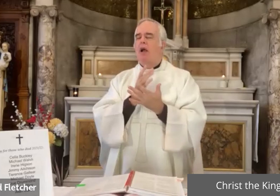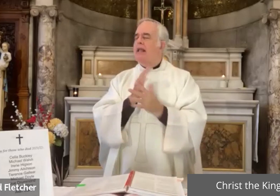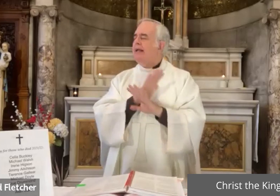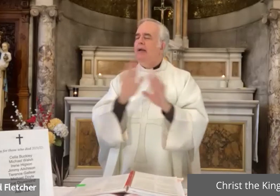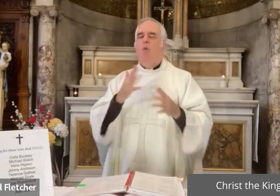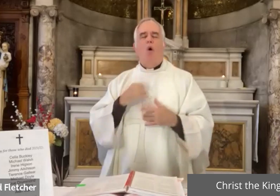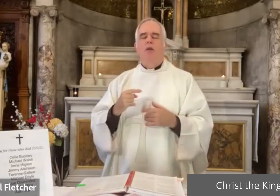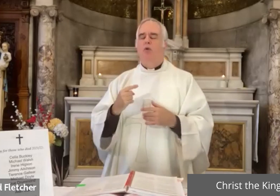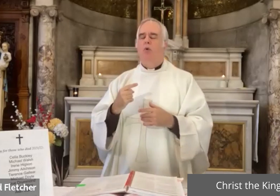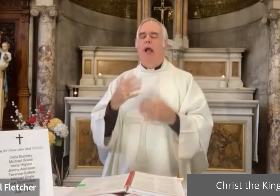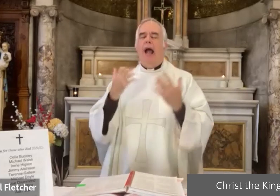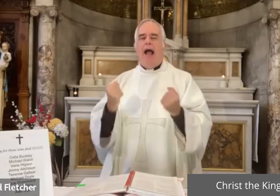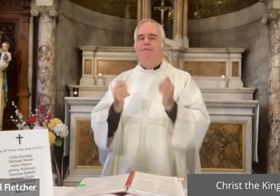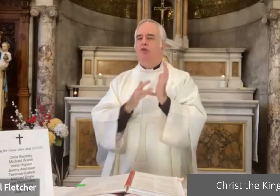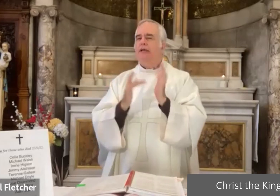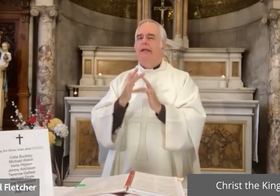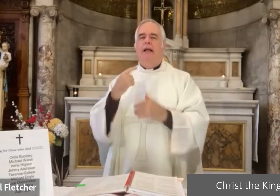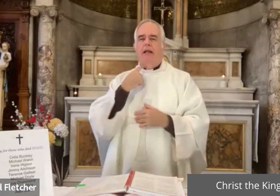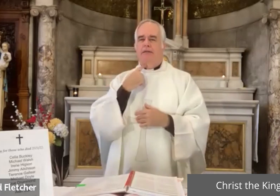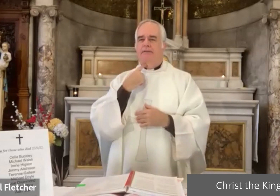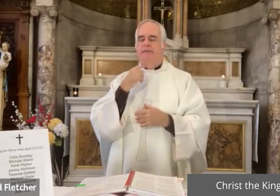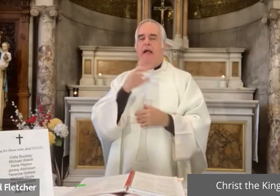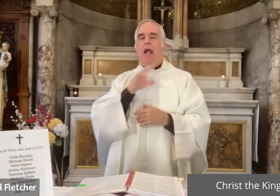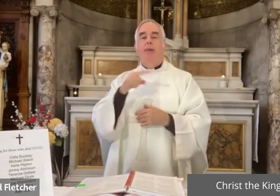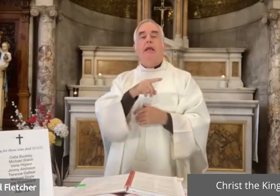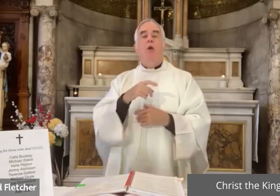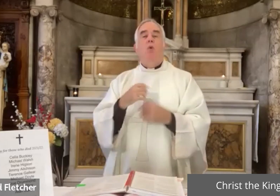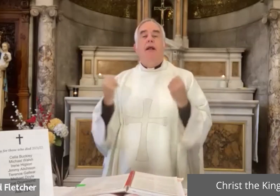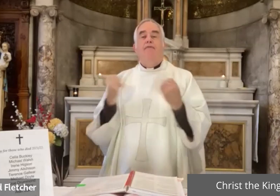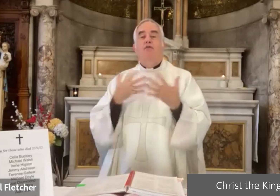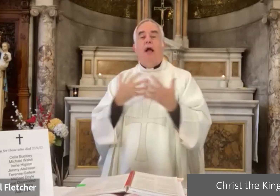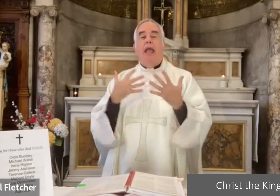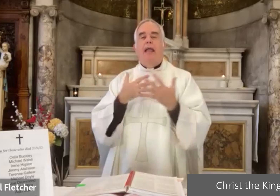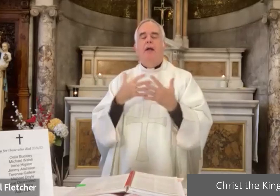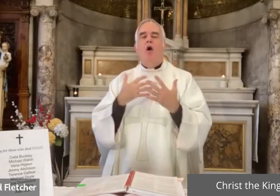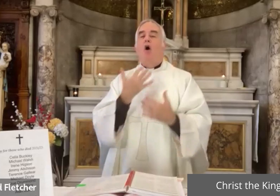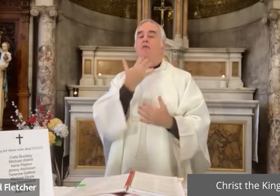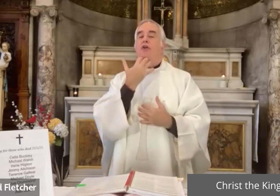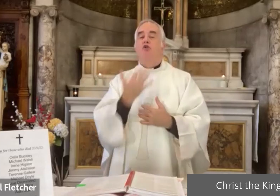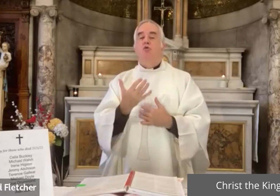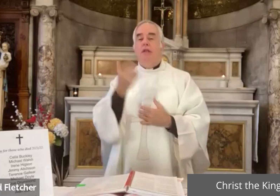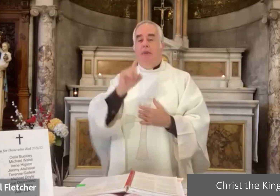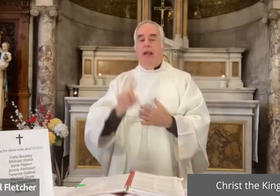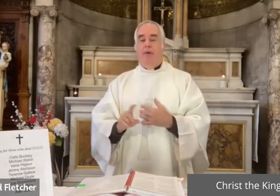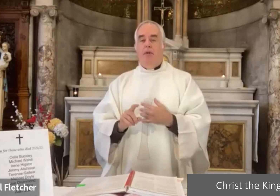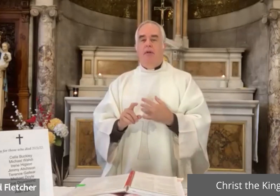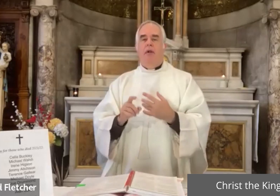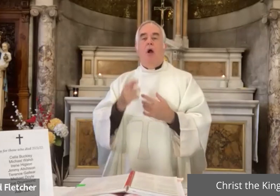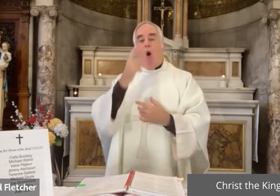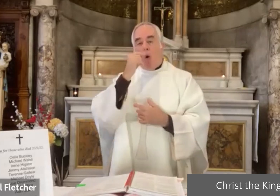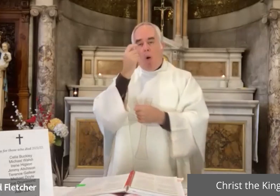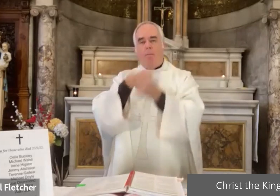He really didn't want to have Jesus killed, but he was afraid of the Jewish